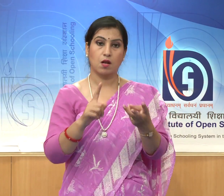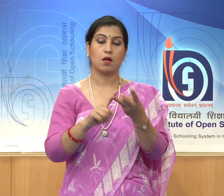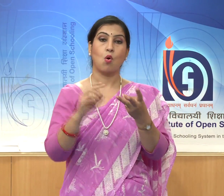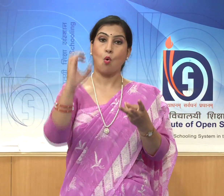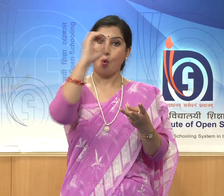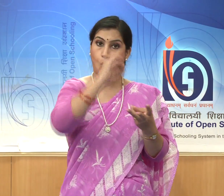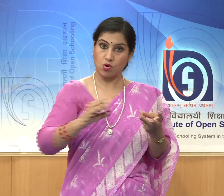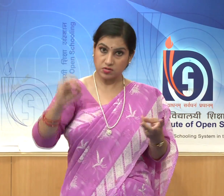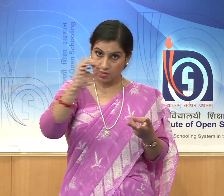Odisha,